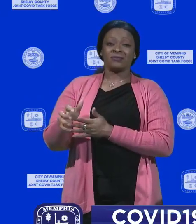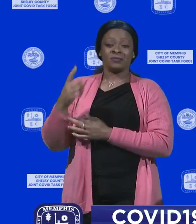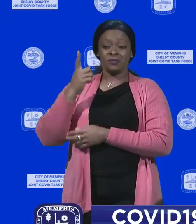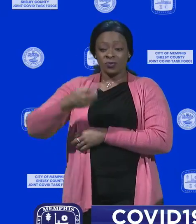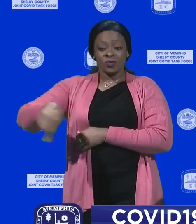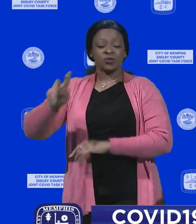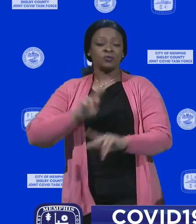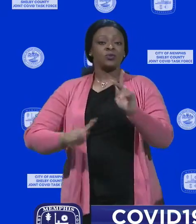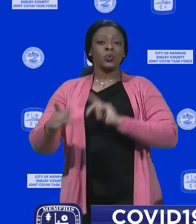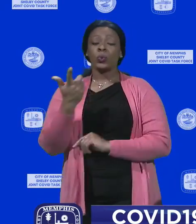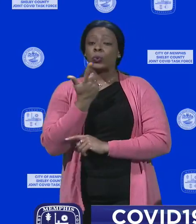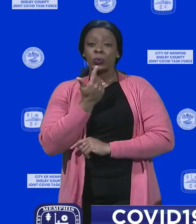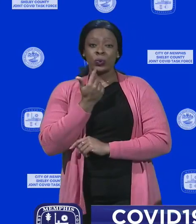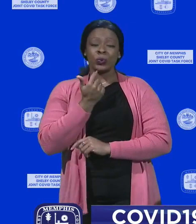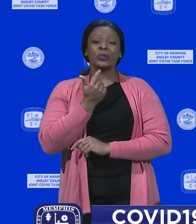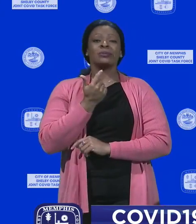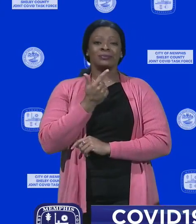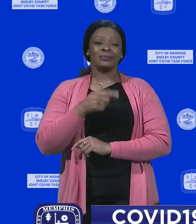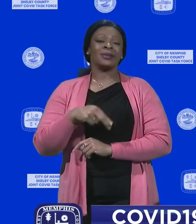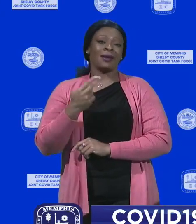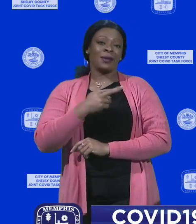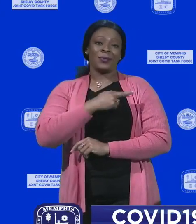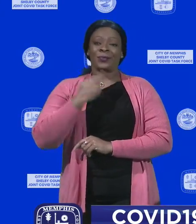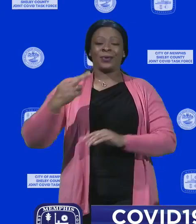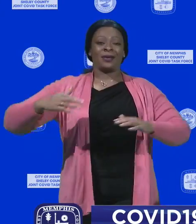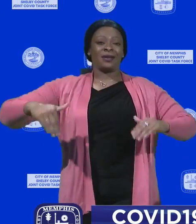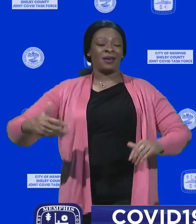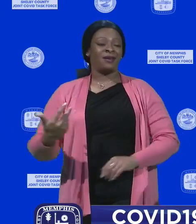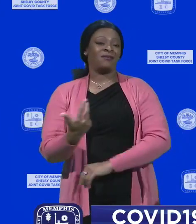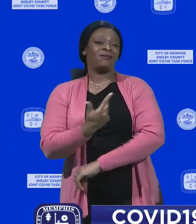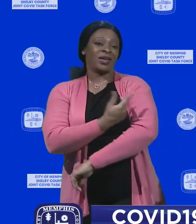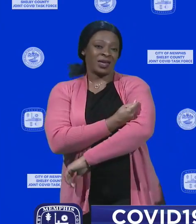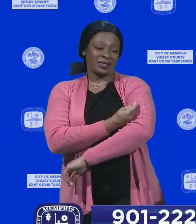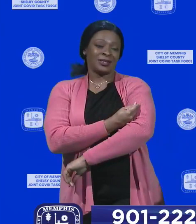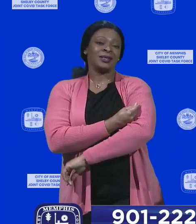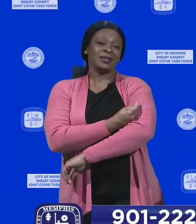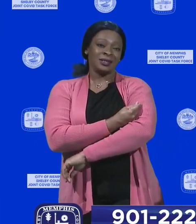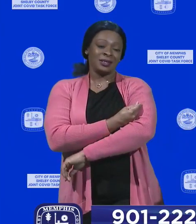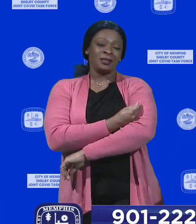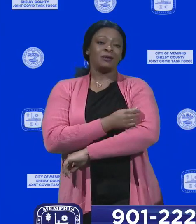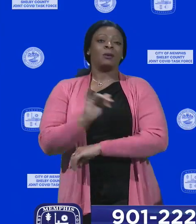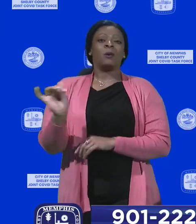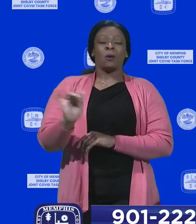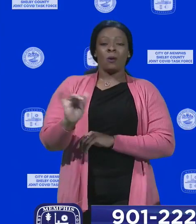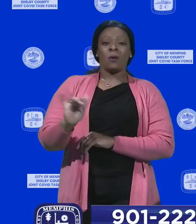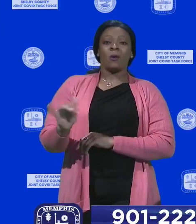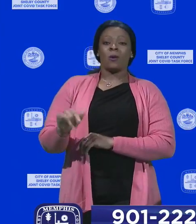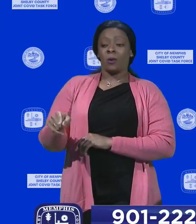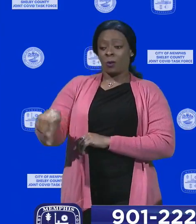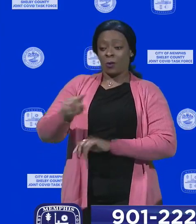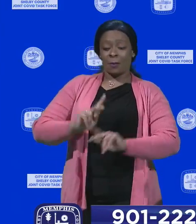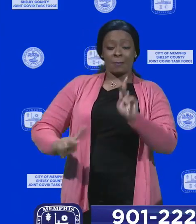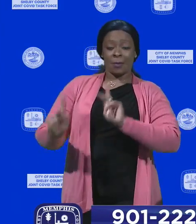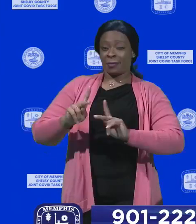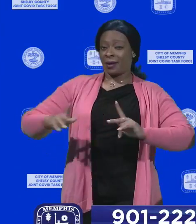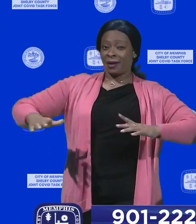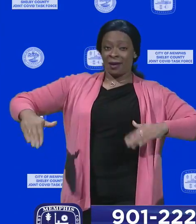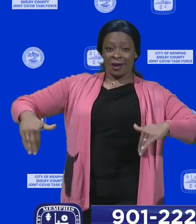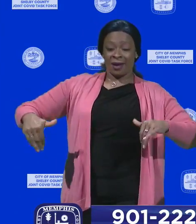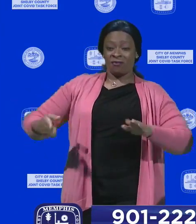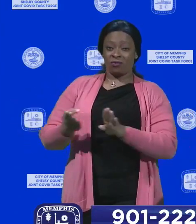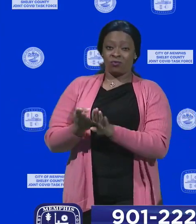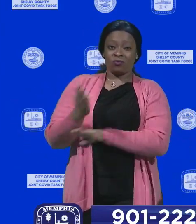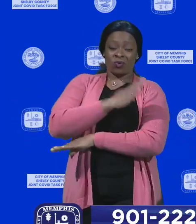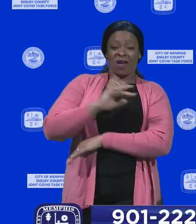those people who are not vaccinated, and also those folks who have not had